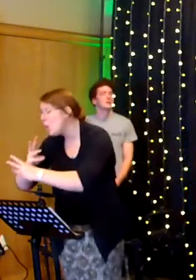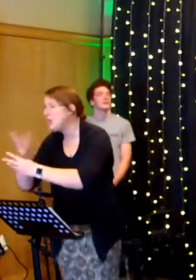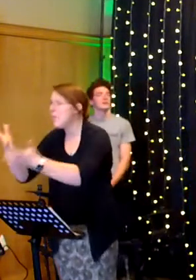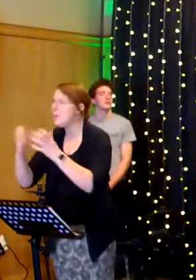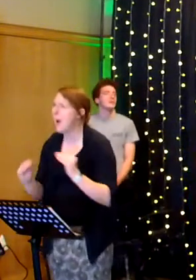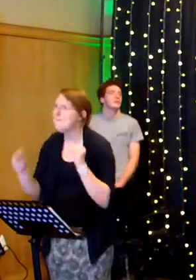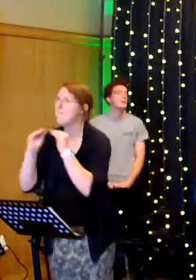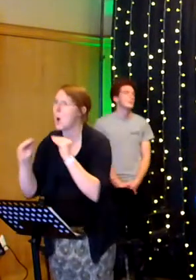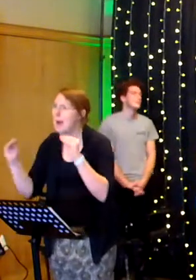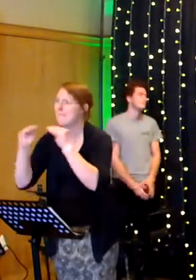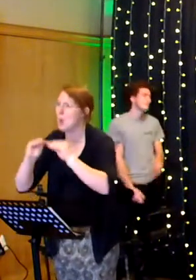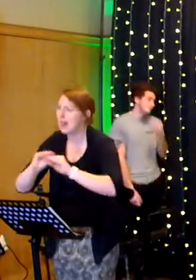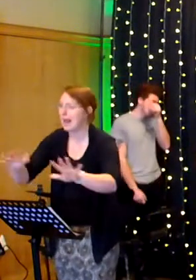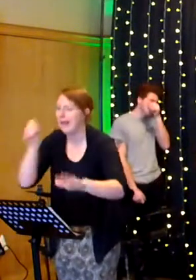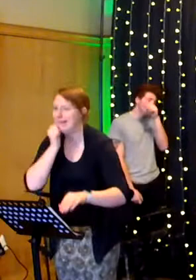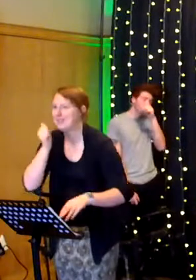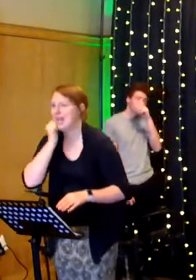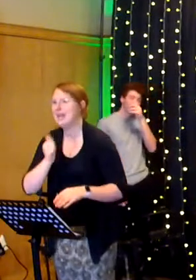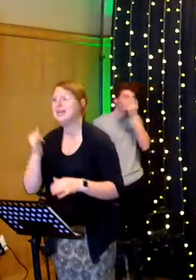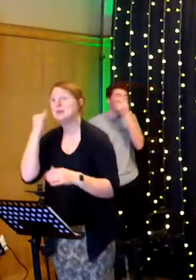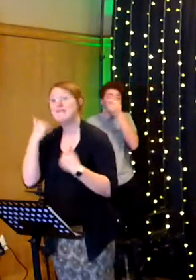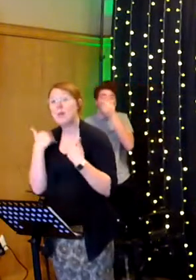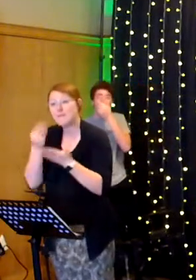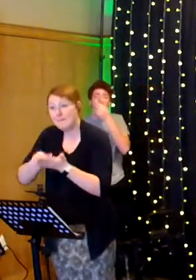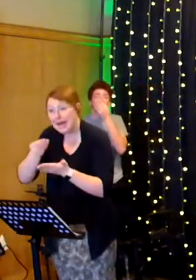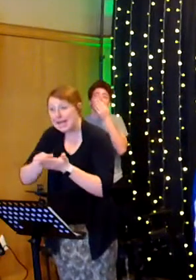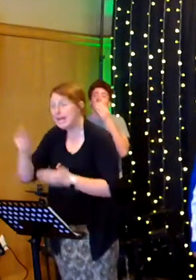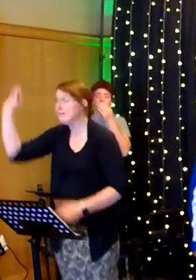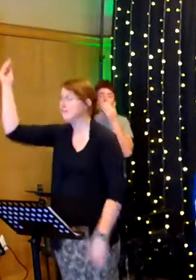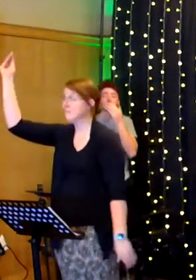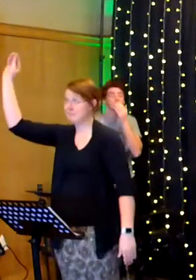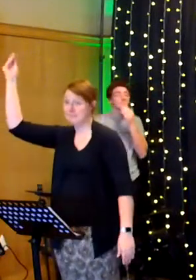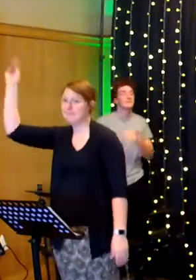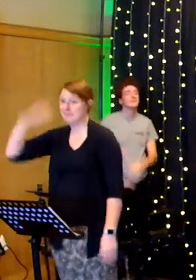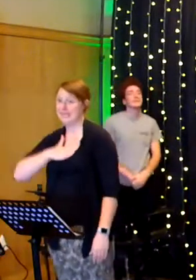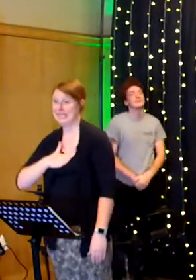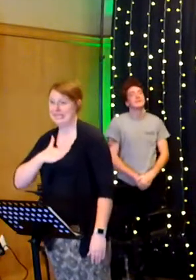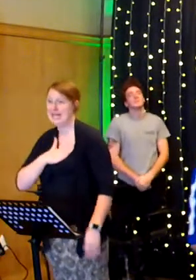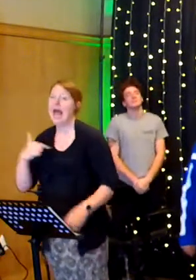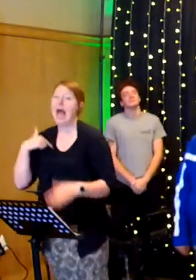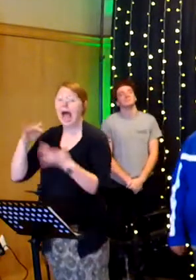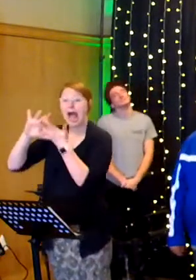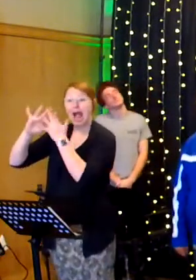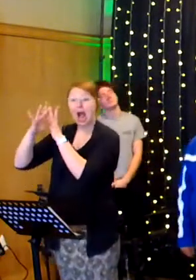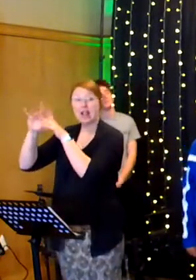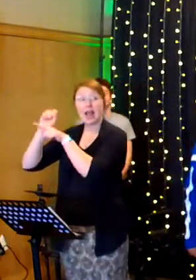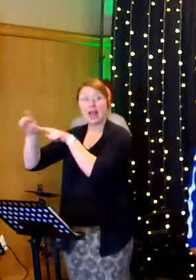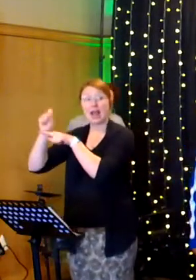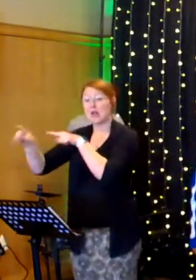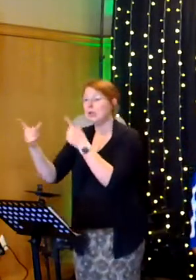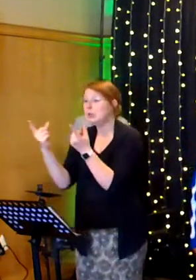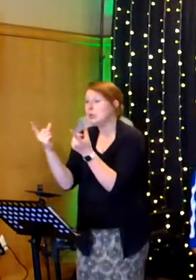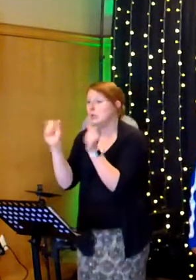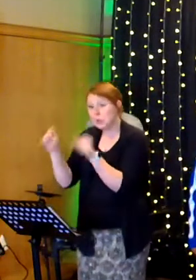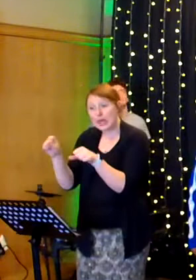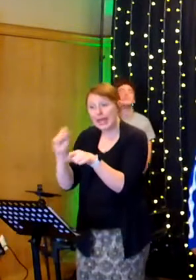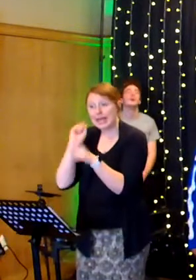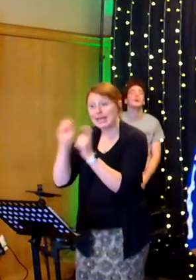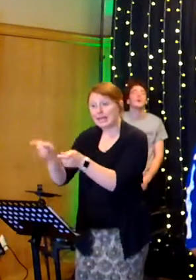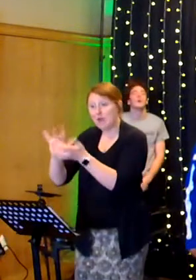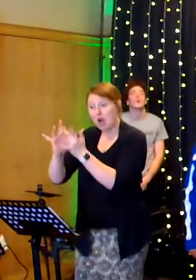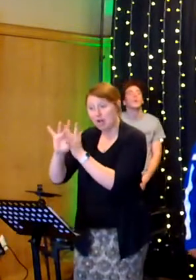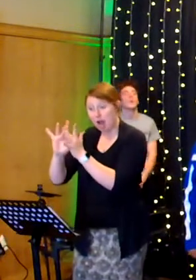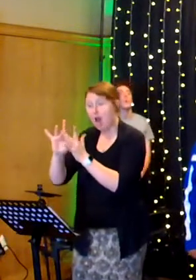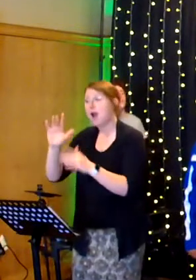more. So if you've got an offering today, I encourage you to hold it in your hand. I do my giving online, which you're welcome to do. You can go to our website, and there's a give button, and you